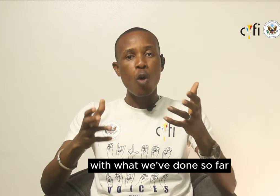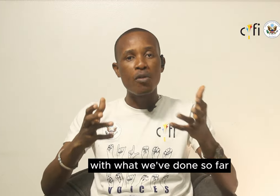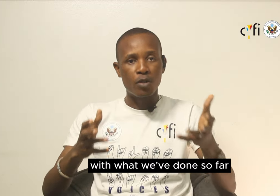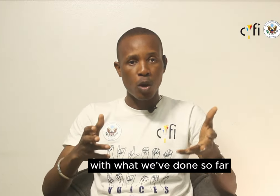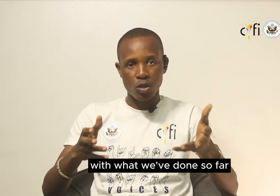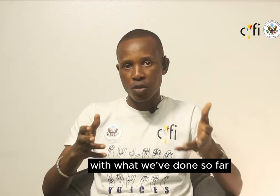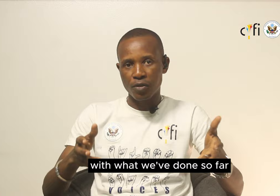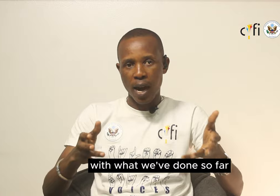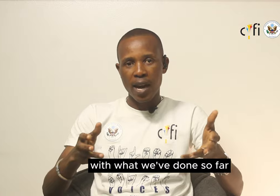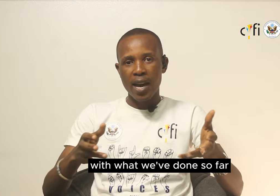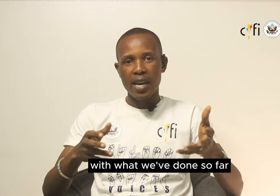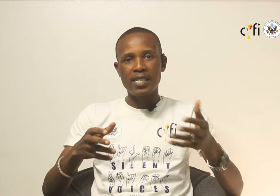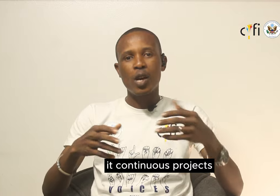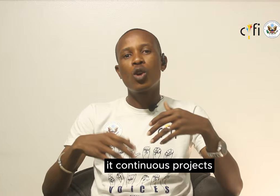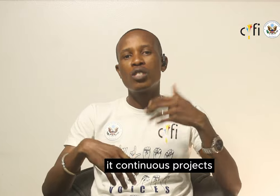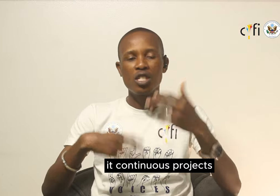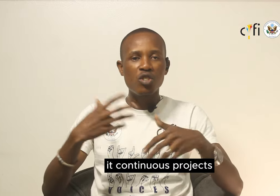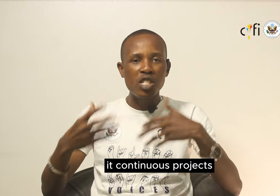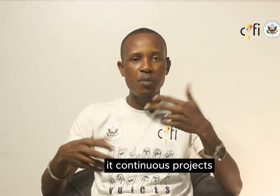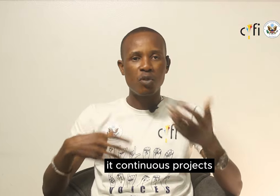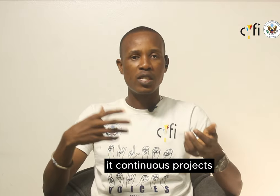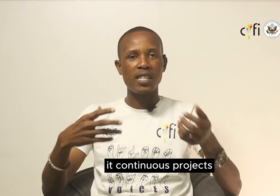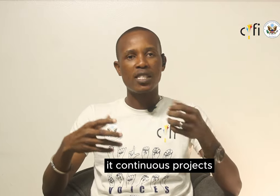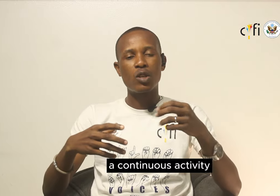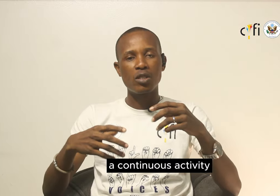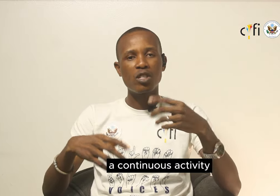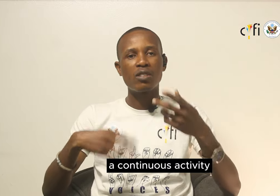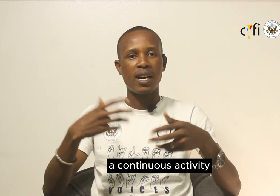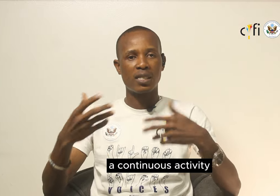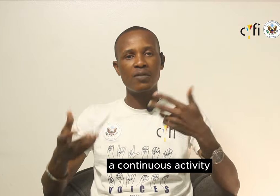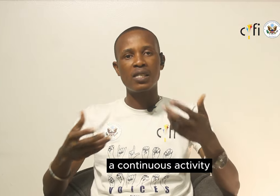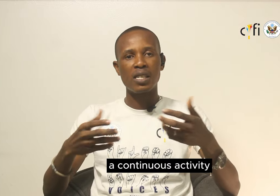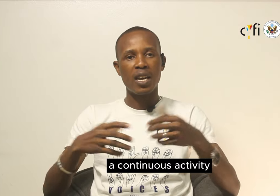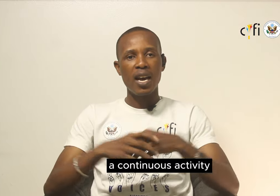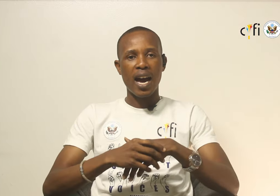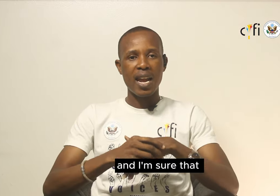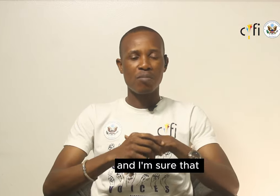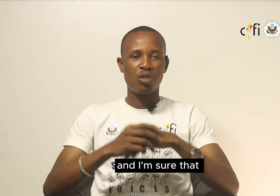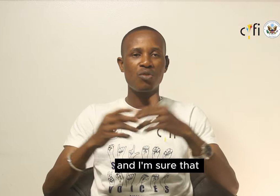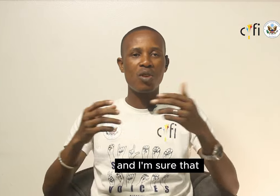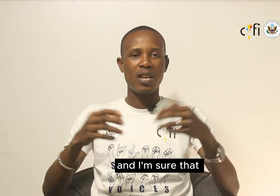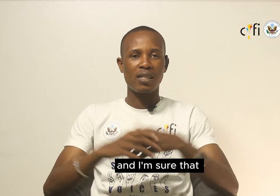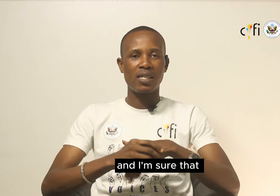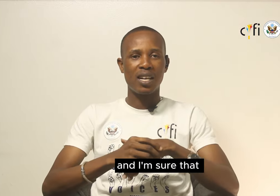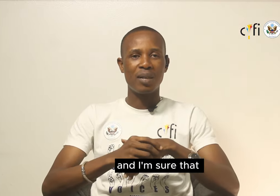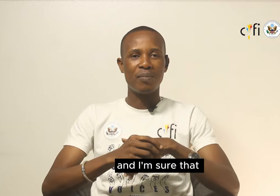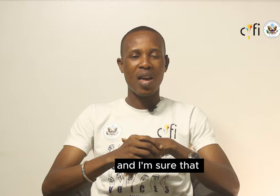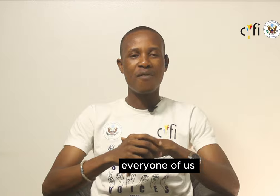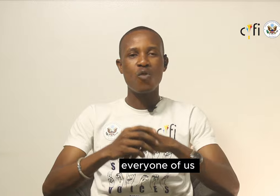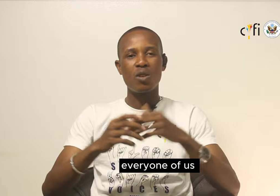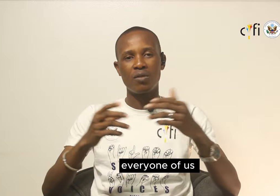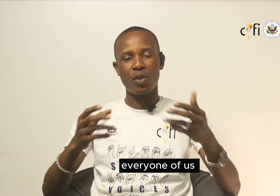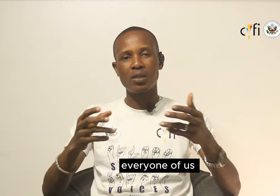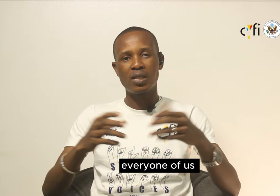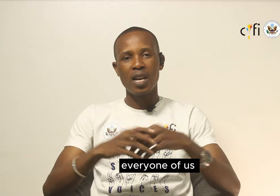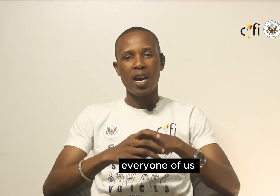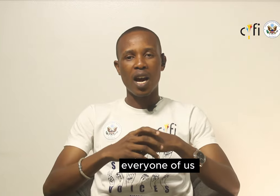we've done so far. It's a continuous project, it's a continuous activity. And I'm sure that every one of us,